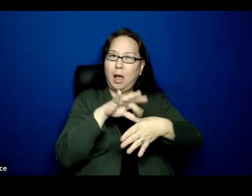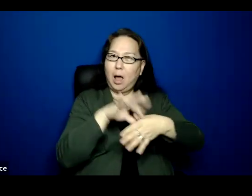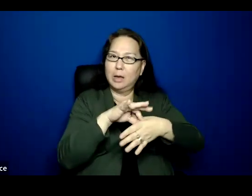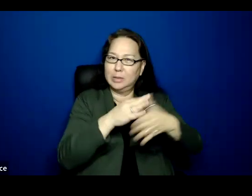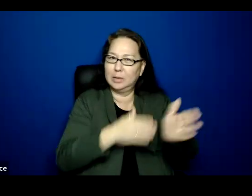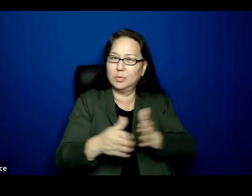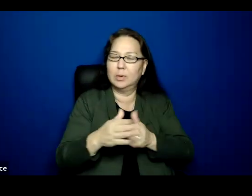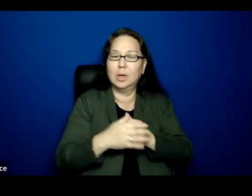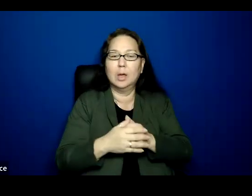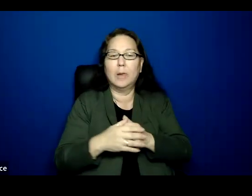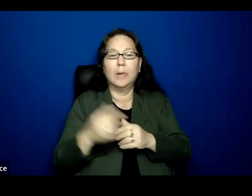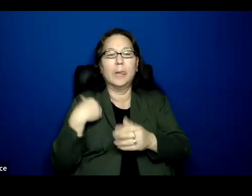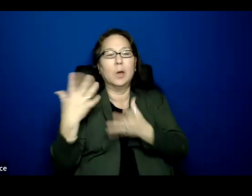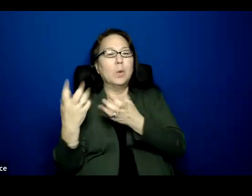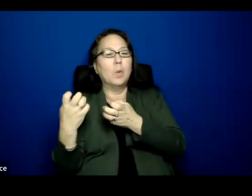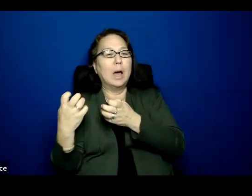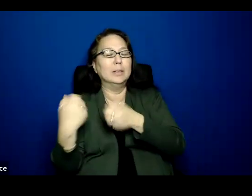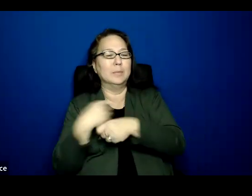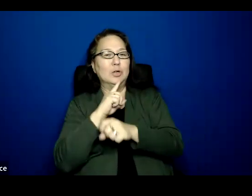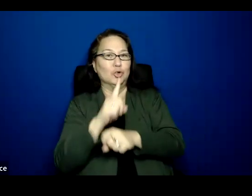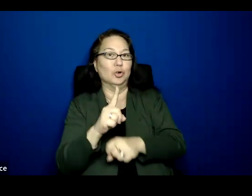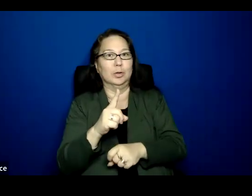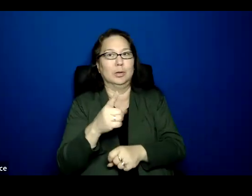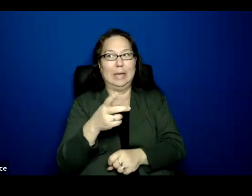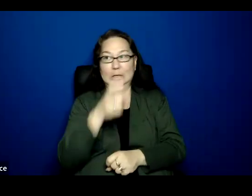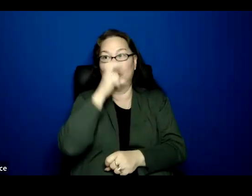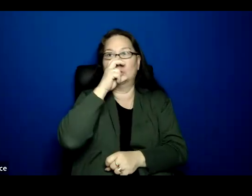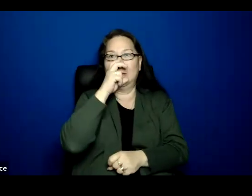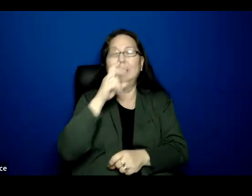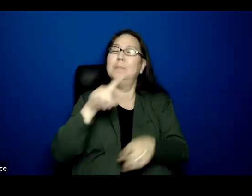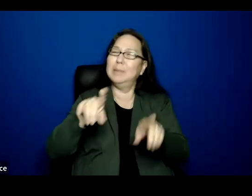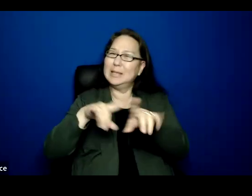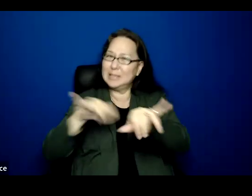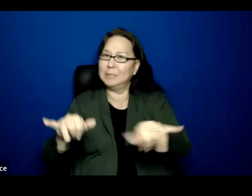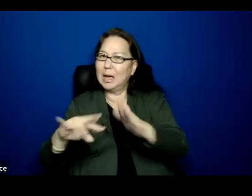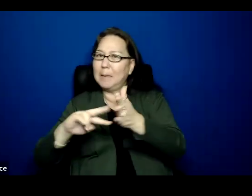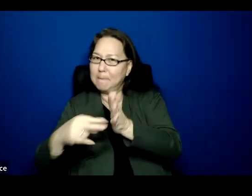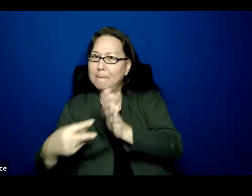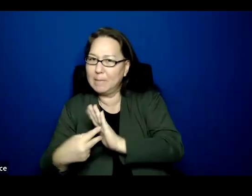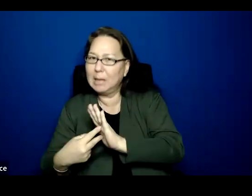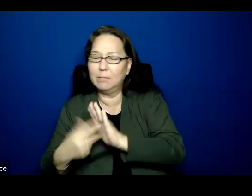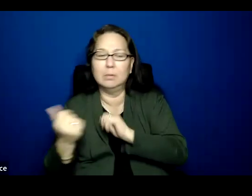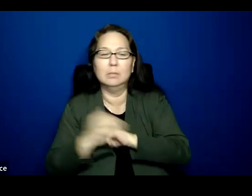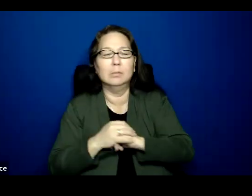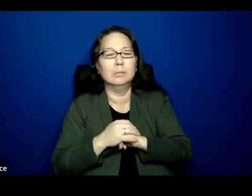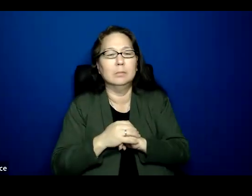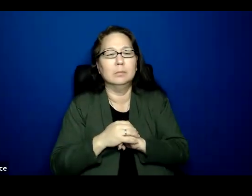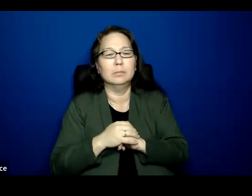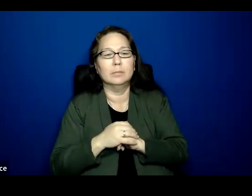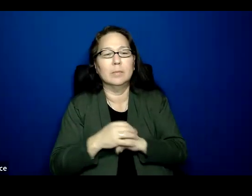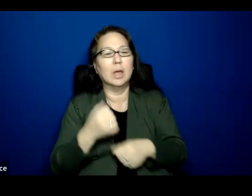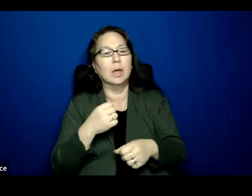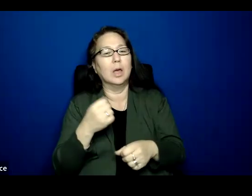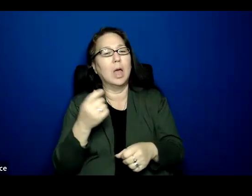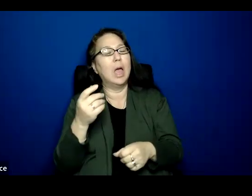also meaningful. So that's something that we're looking at across our schools, especially for our students that are in specialized programs, to make sure that